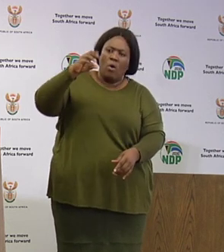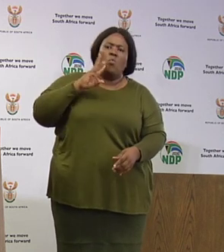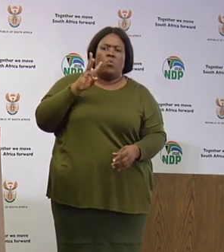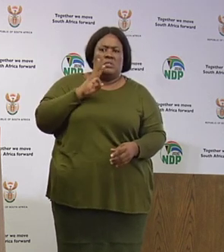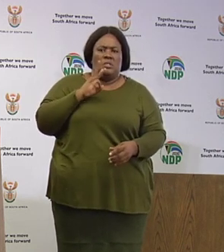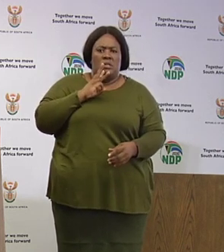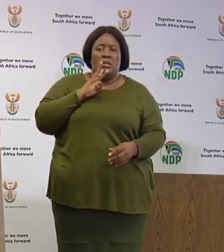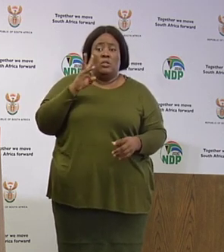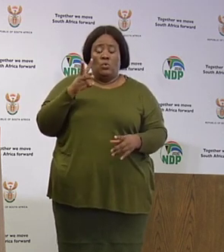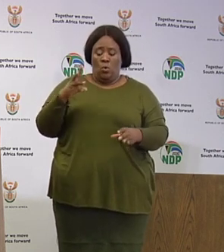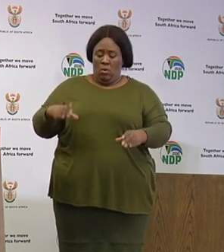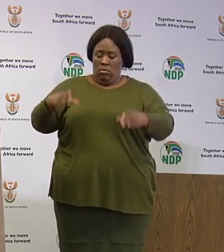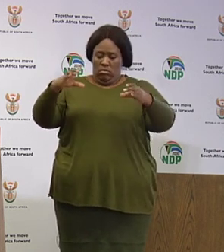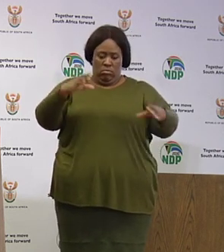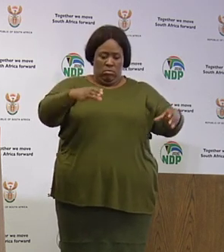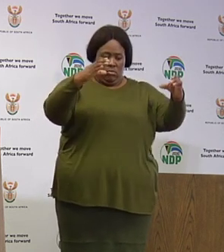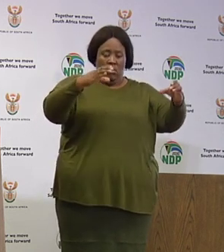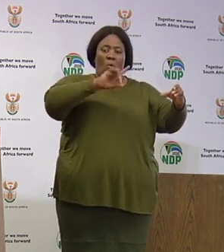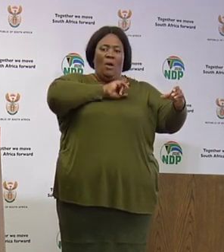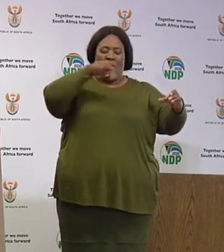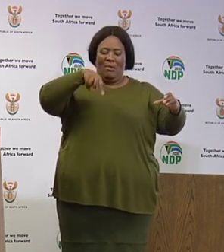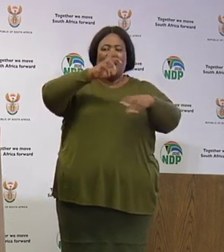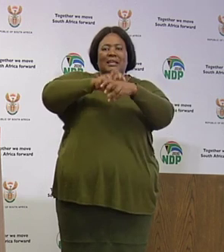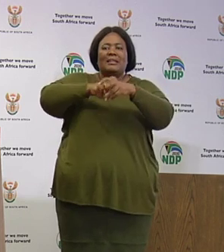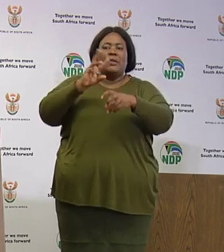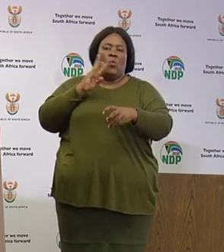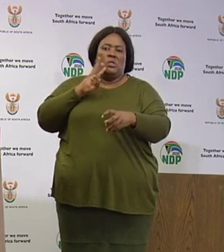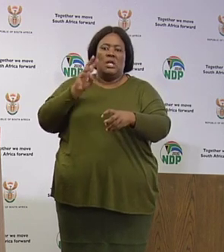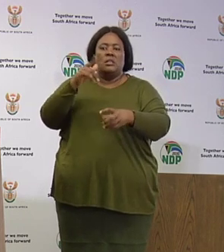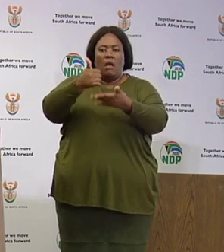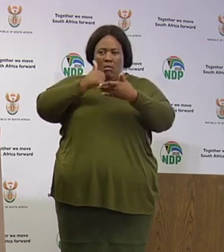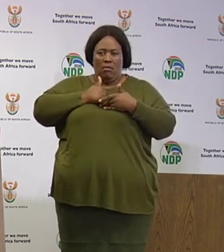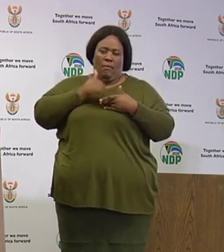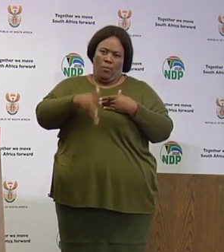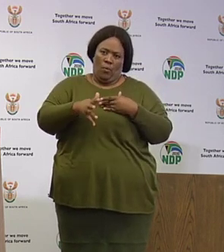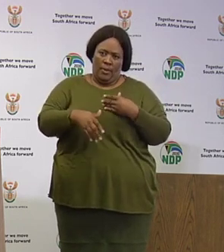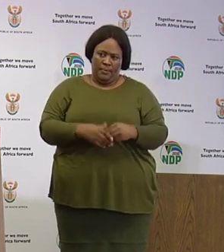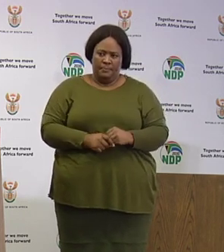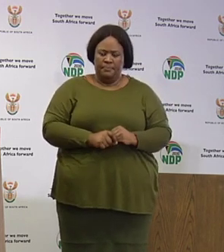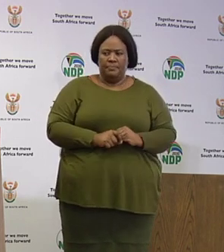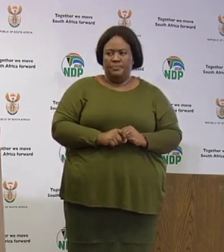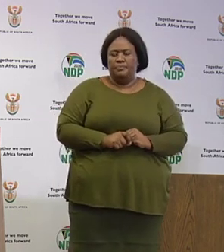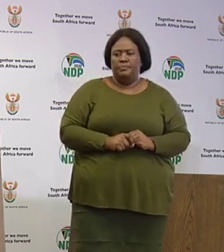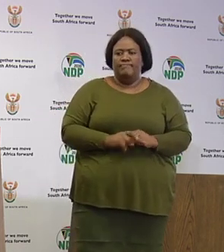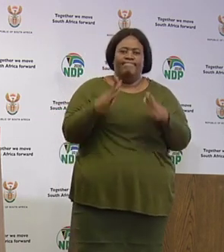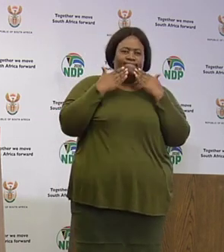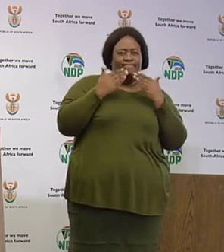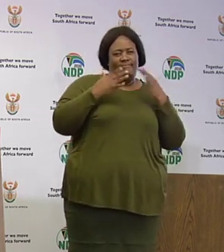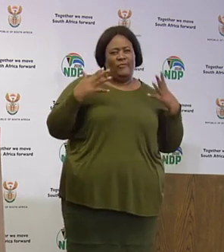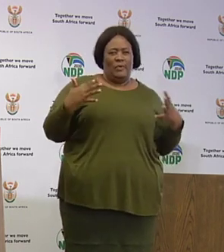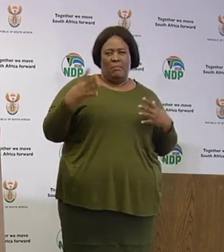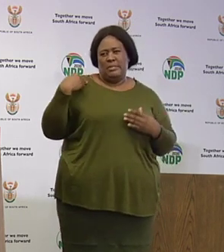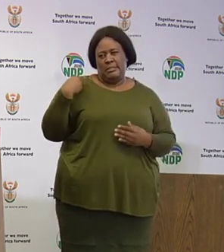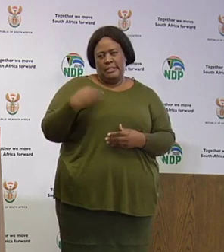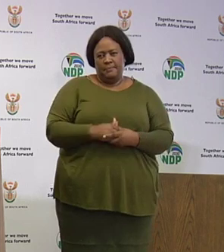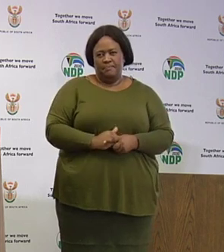tanks that we will be putting everywhere, we need water, and they have offered to assist us in that matter. Thank you very much, Minister